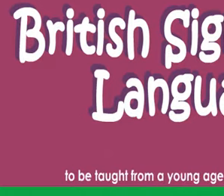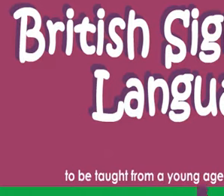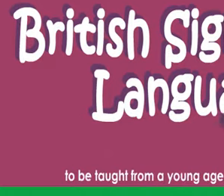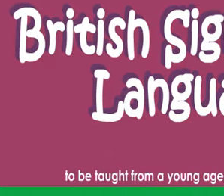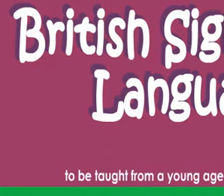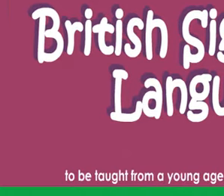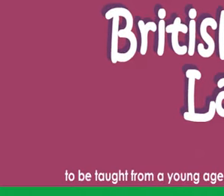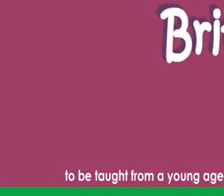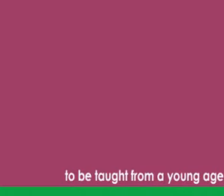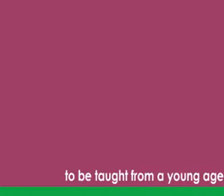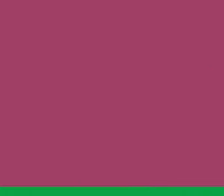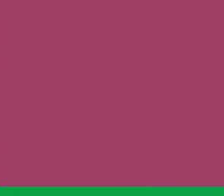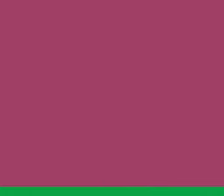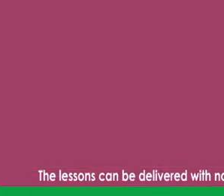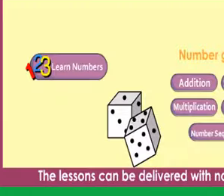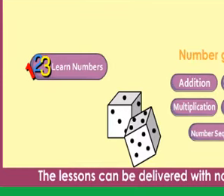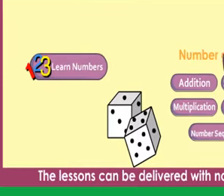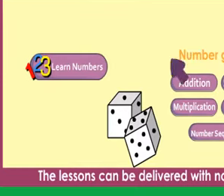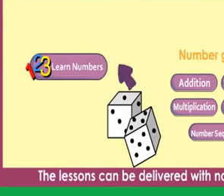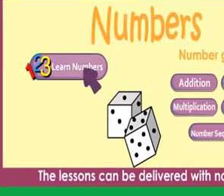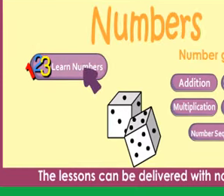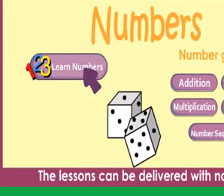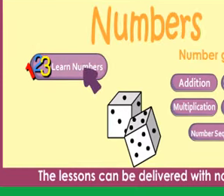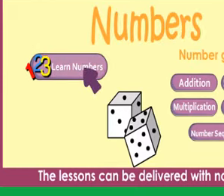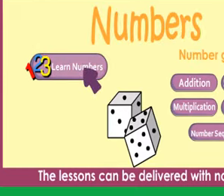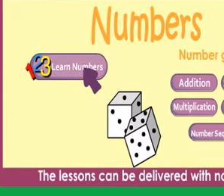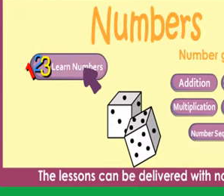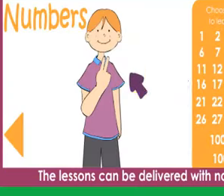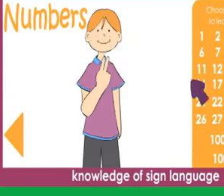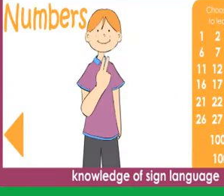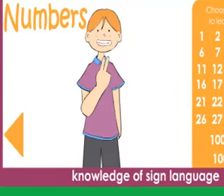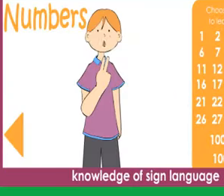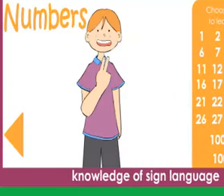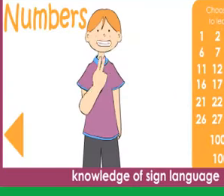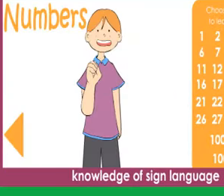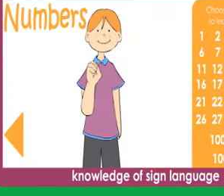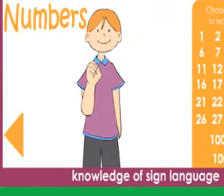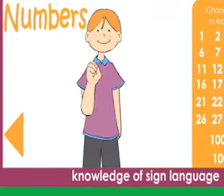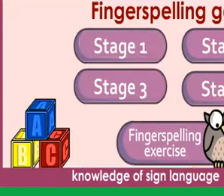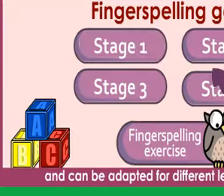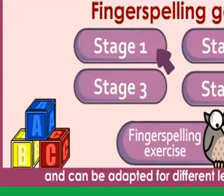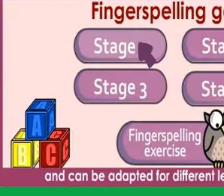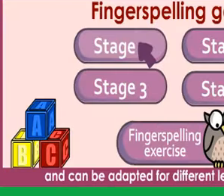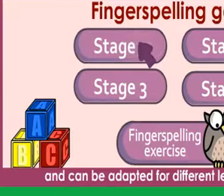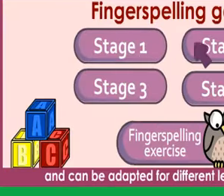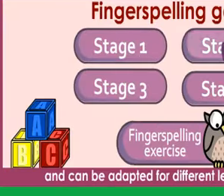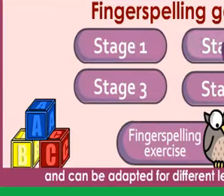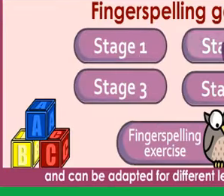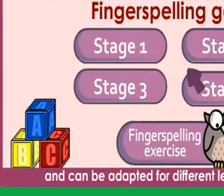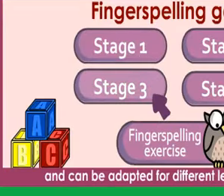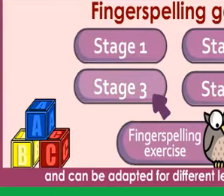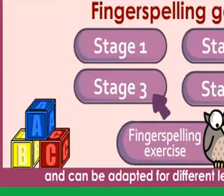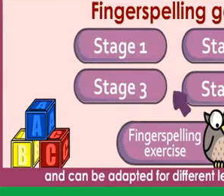a young age. The lessons can be delivered with no prior knowledge of Sign Language and can be adapted for different levels